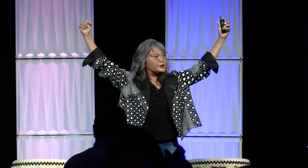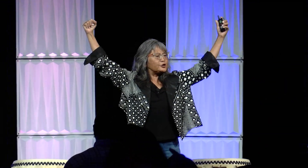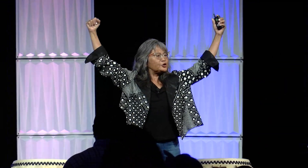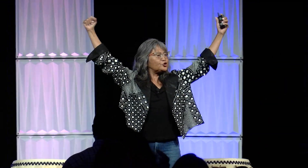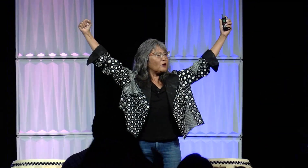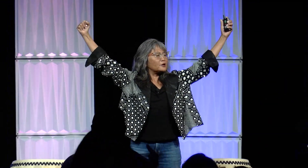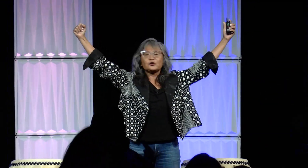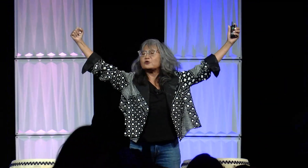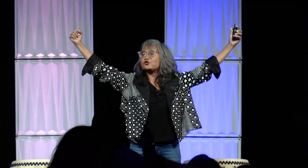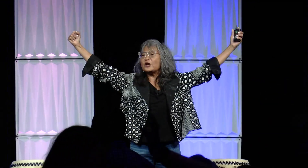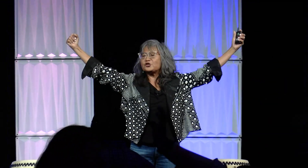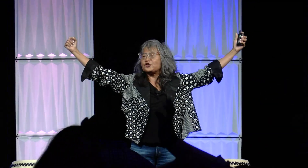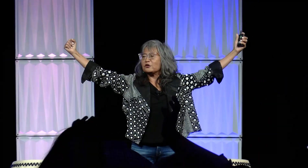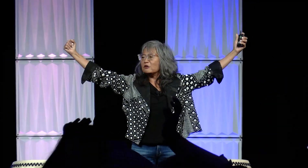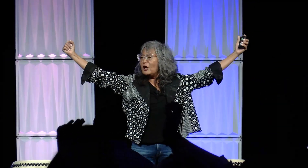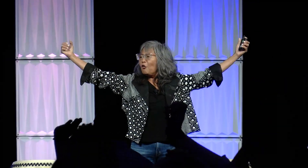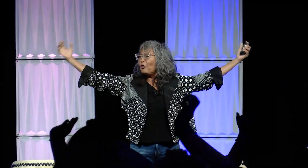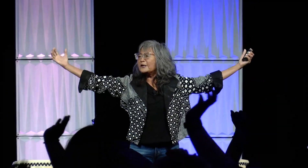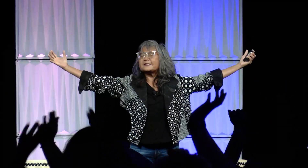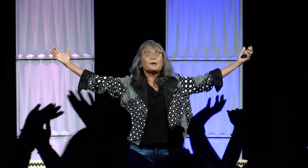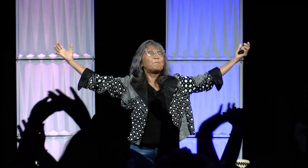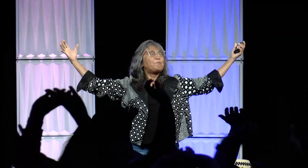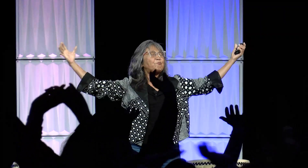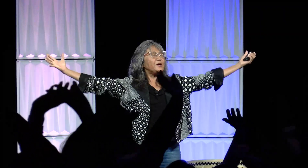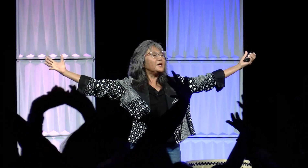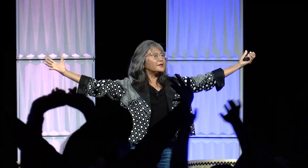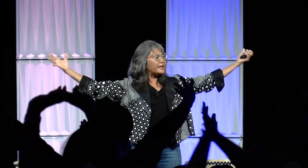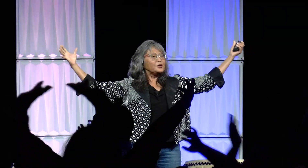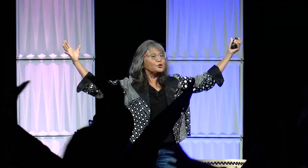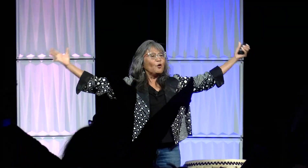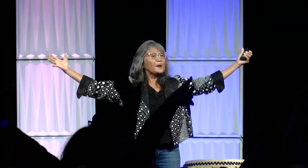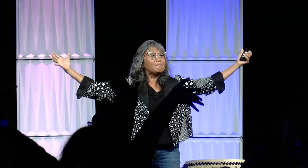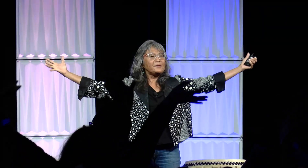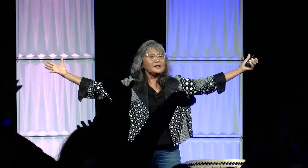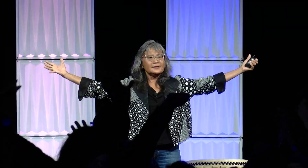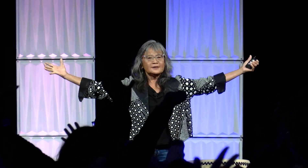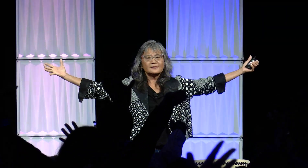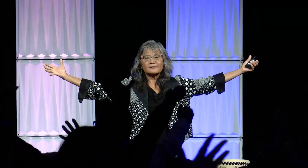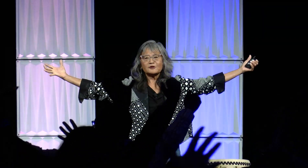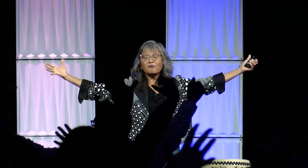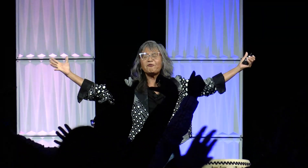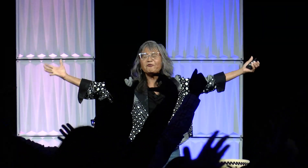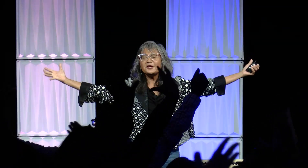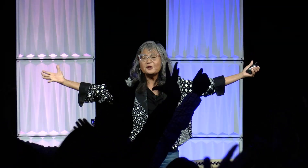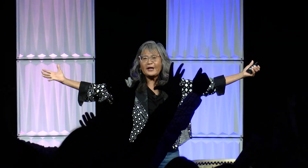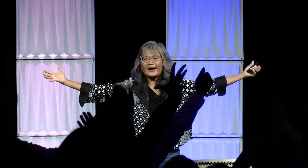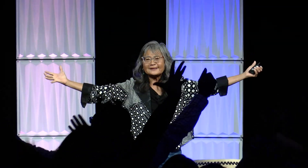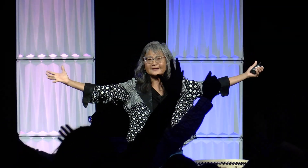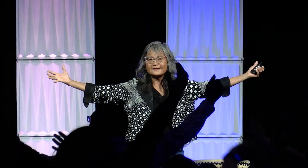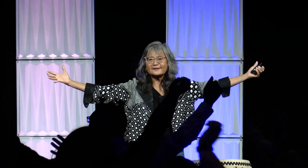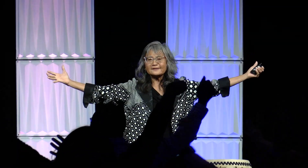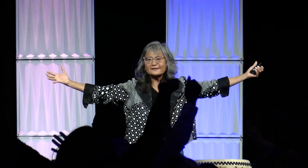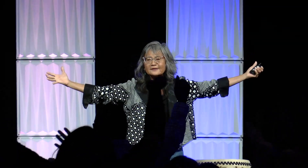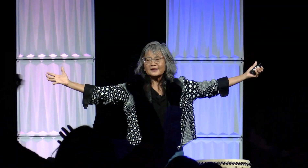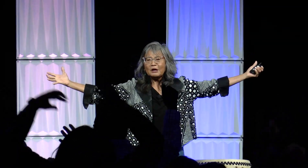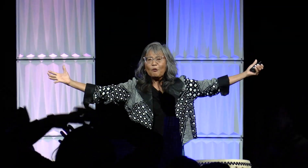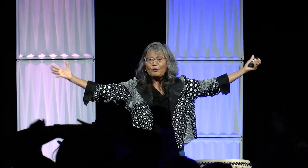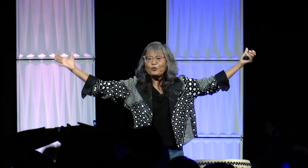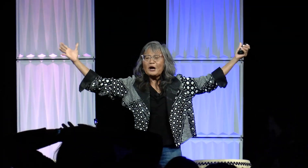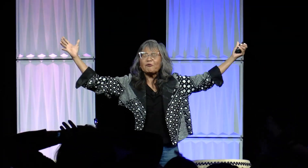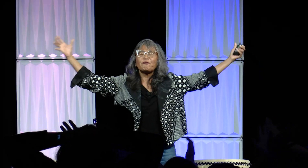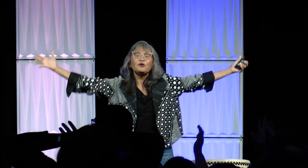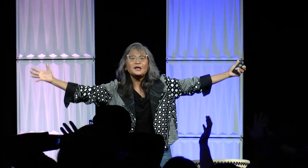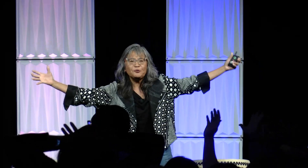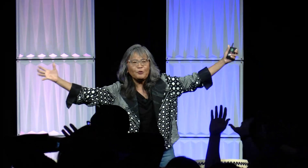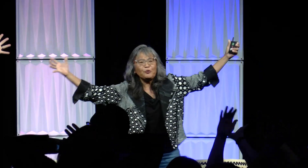big gesture. What is the big that you want to be? Feel that. When